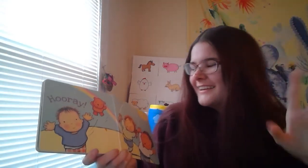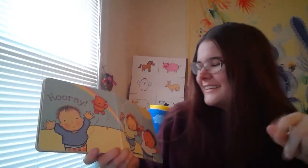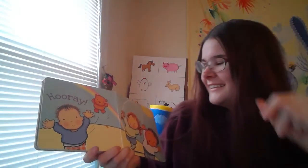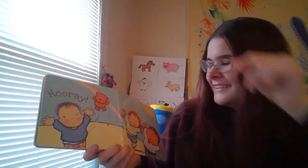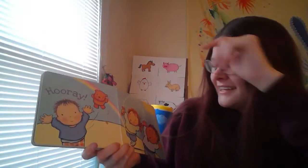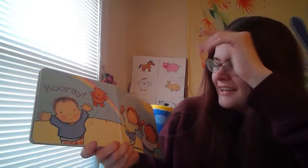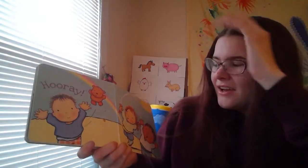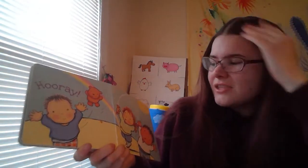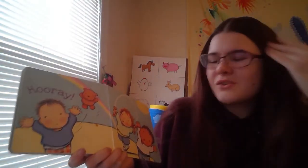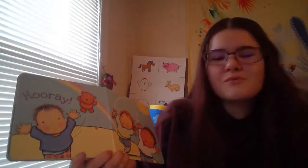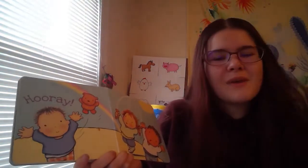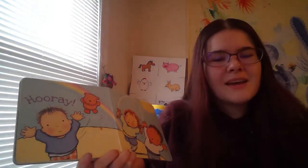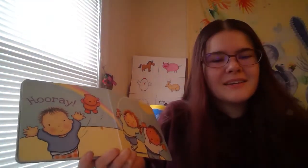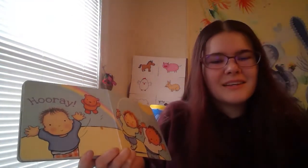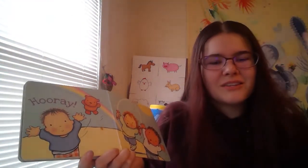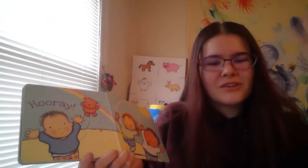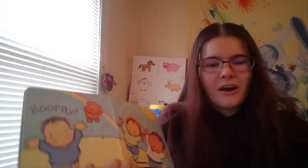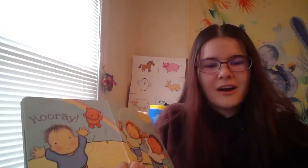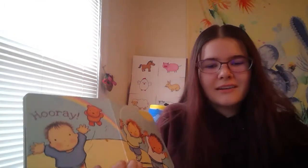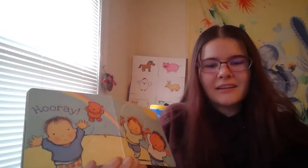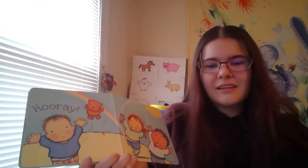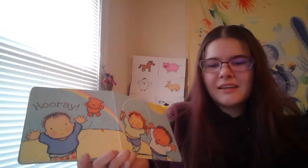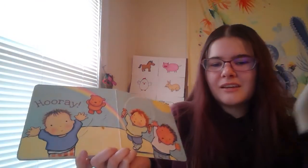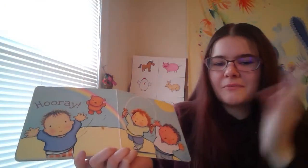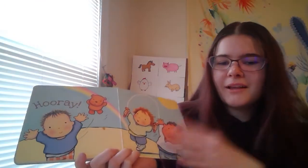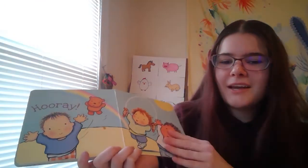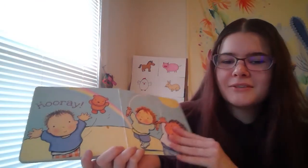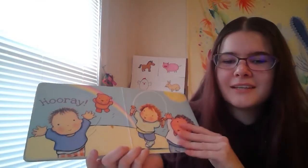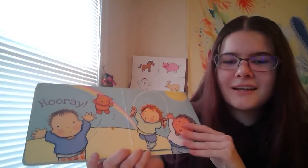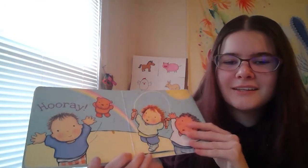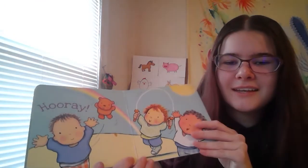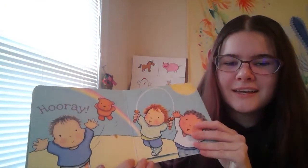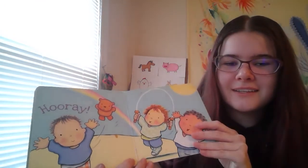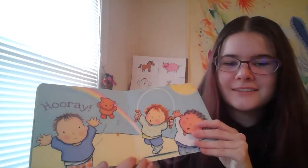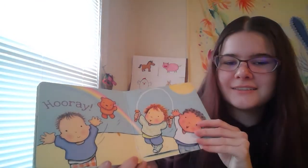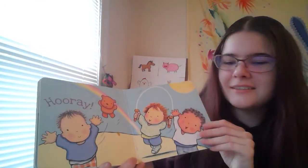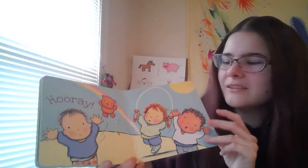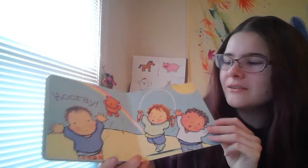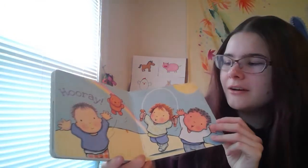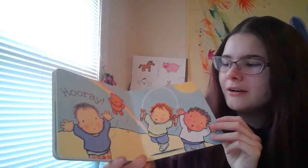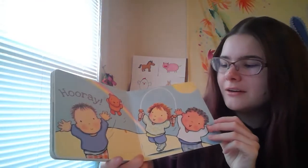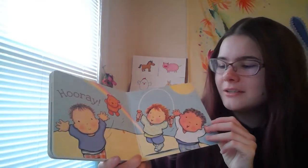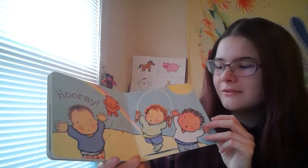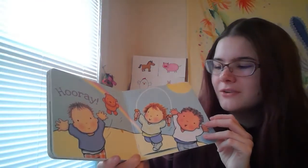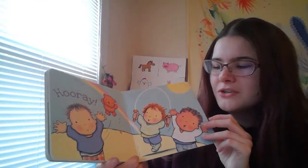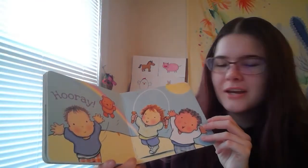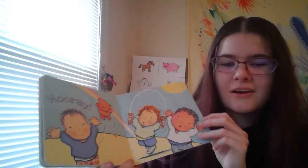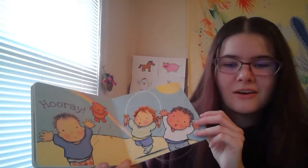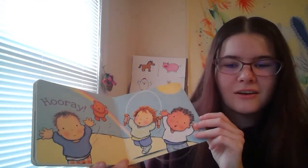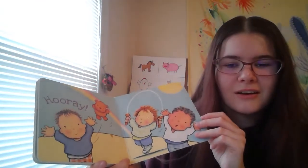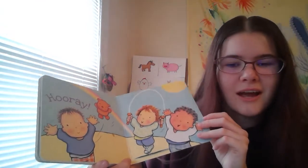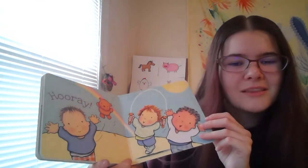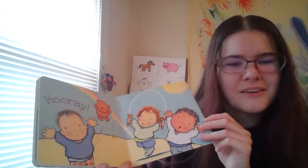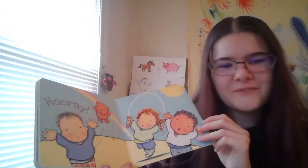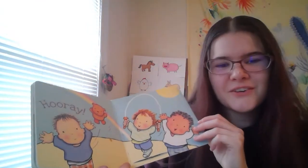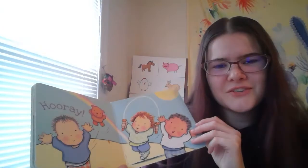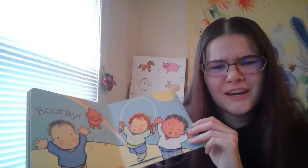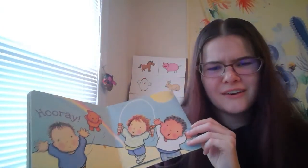Hooray! Yay! The rain is gone and they can play outside again. It's fresh air. I love fresh